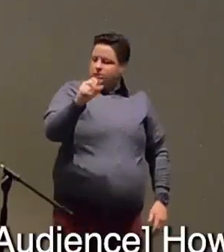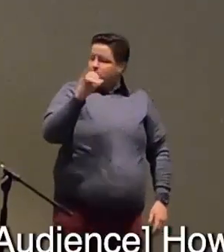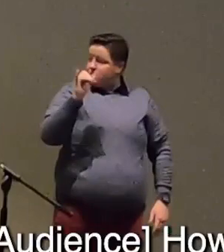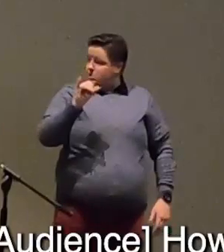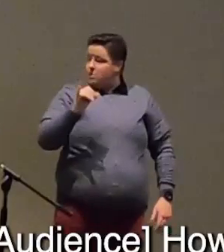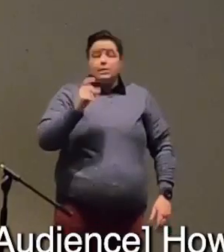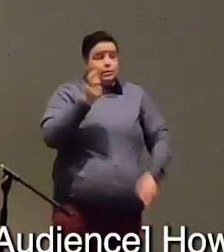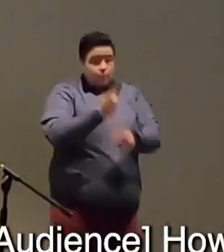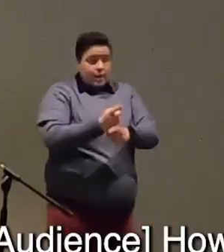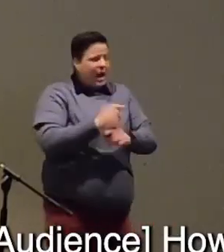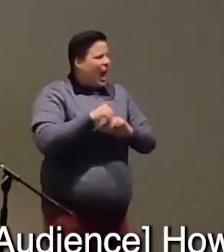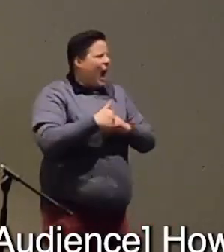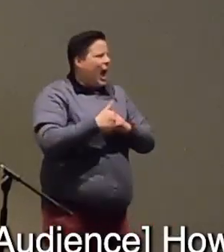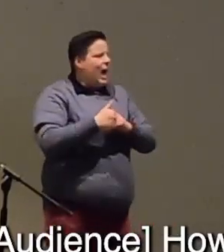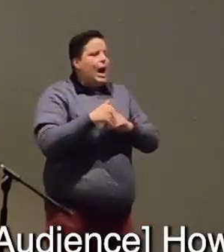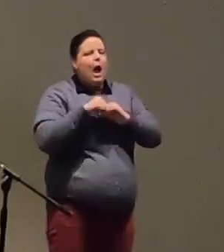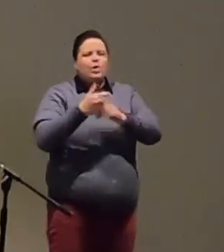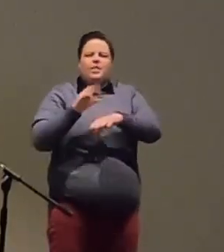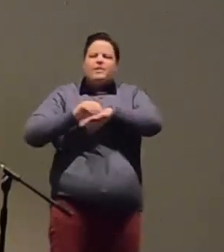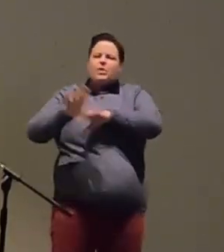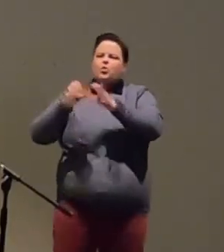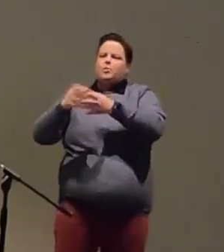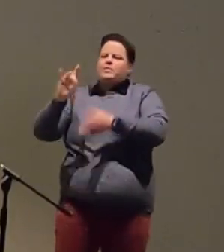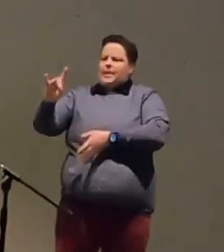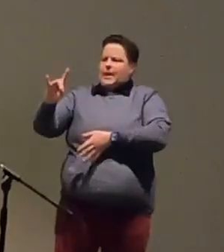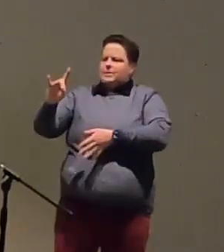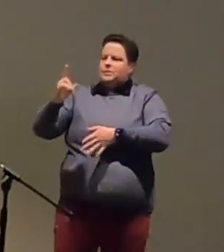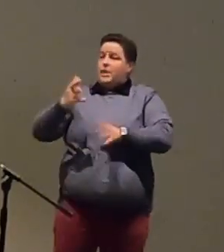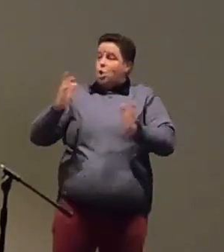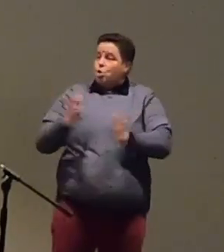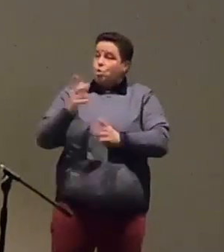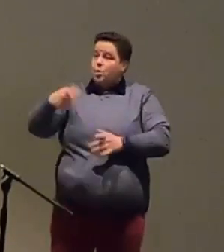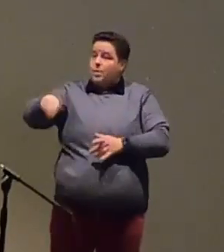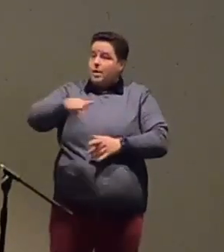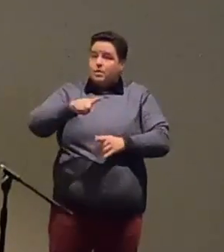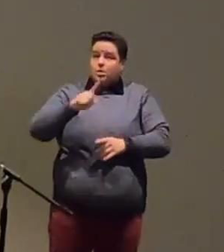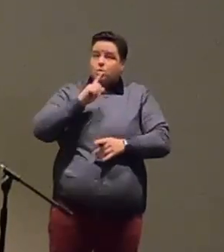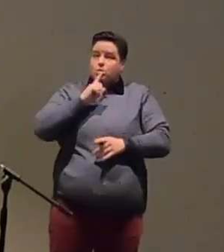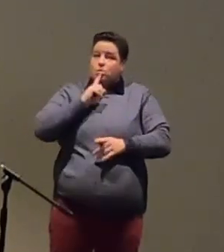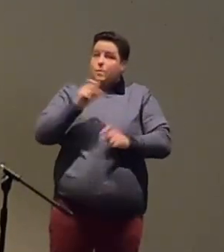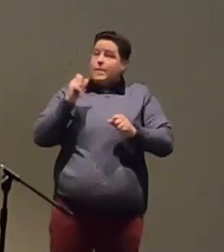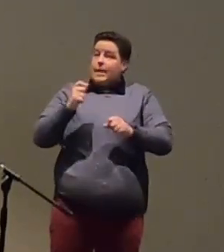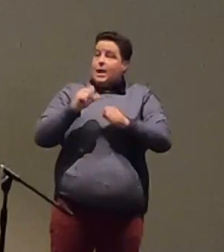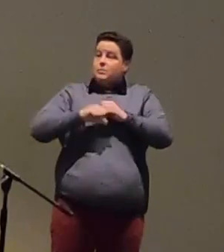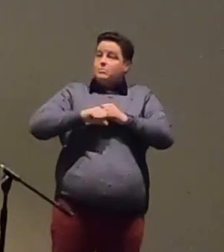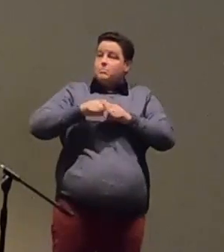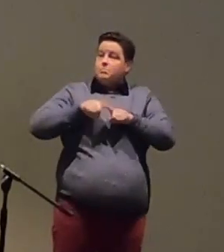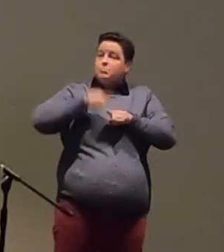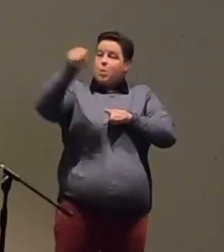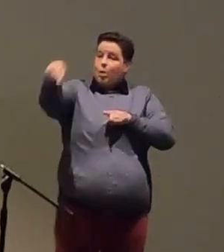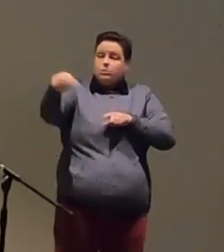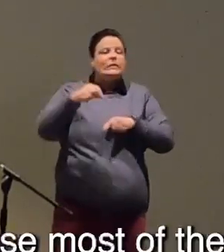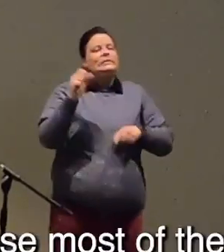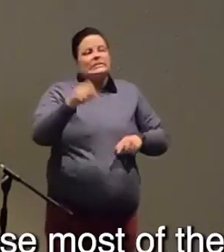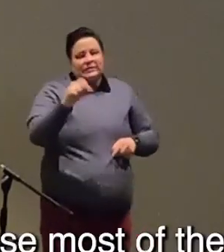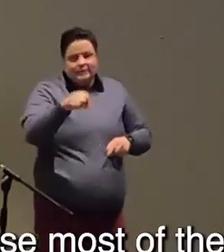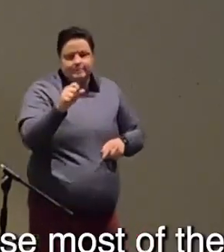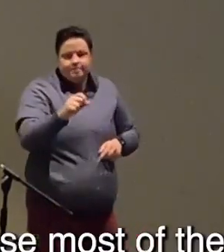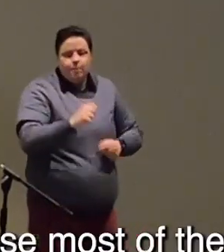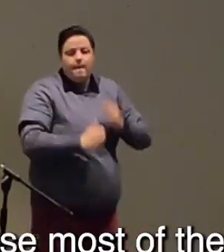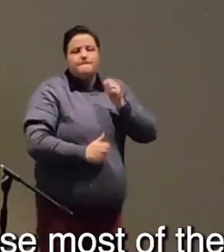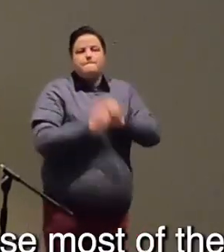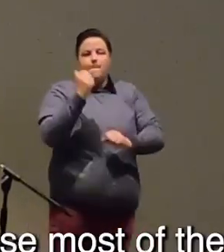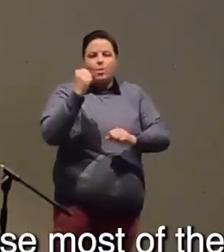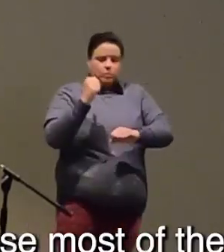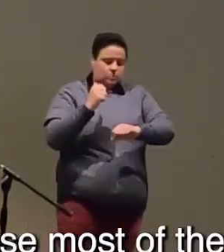the group of 8? Did it encourage them to, we can strike out on our own? It definitely did, yeah, because most